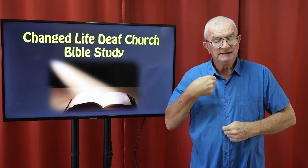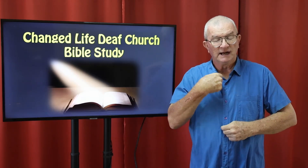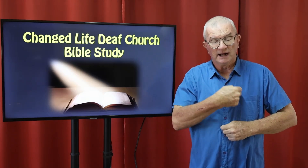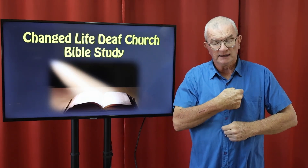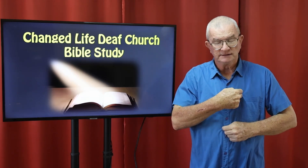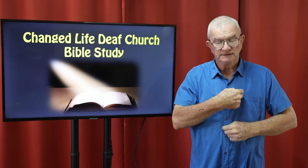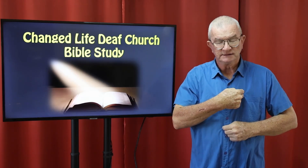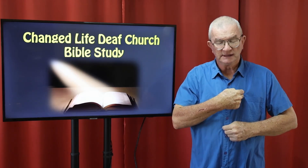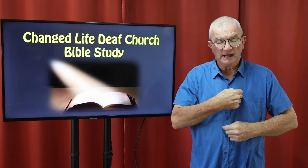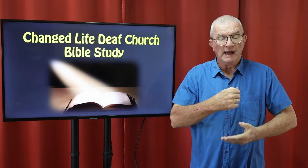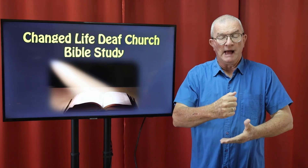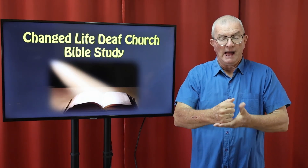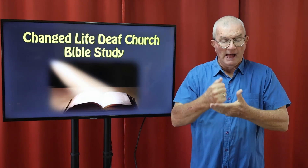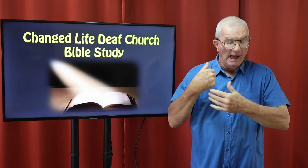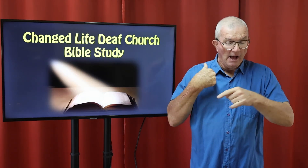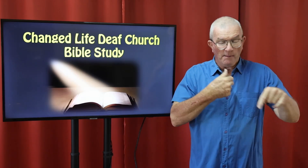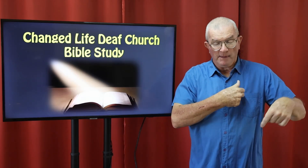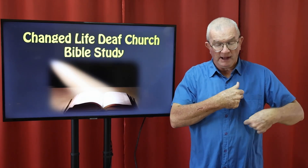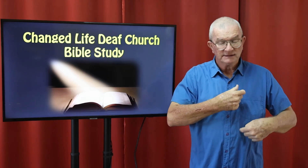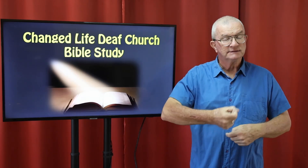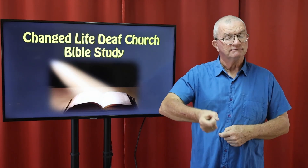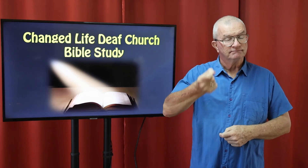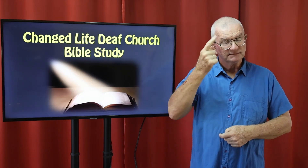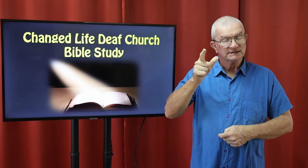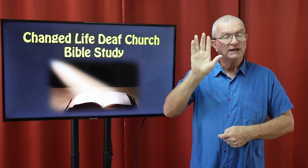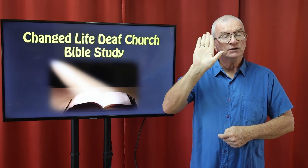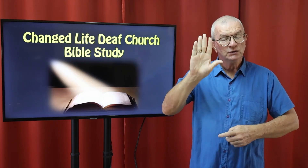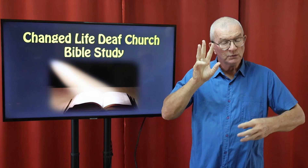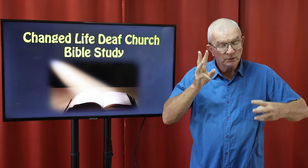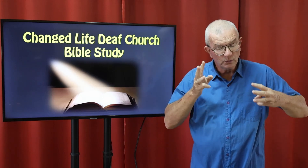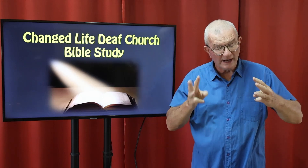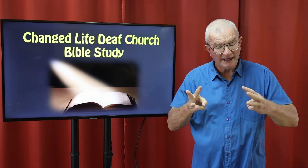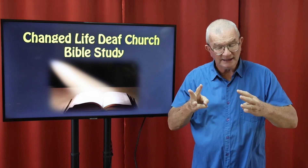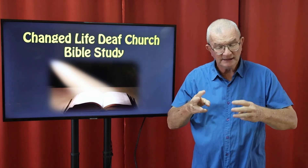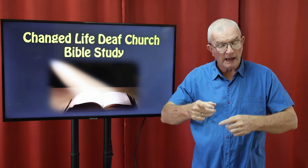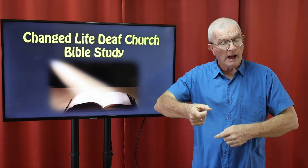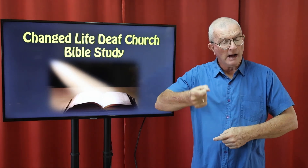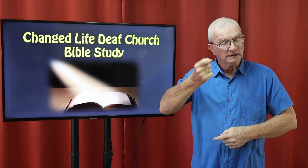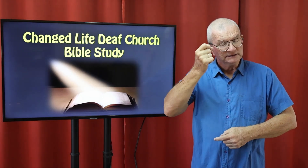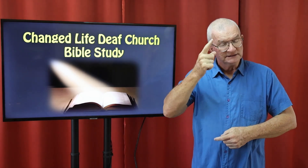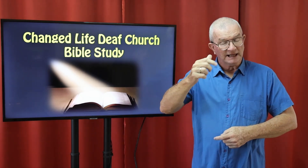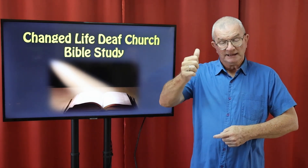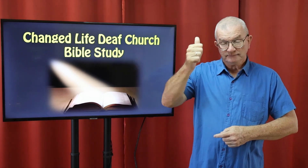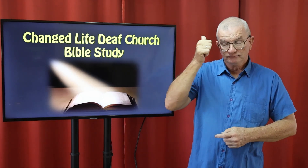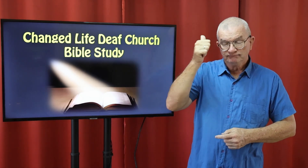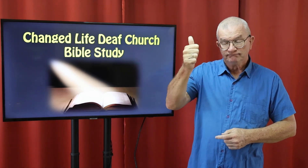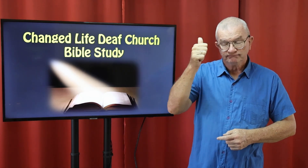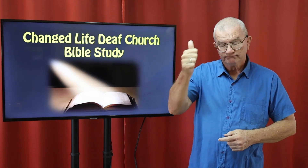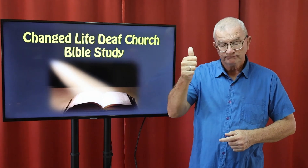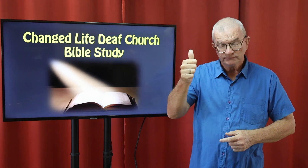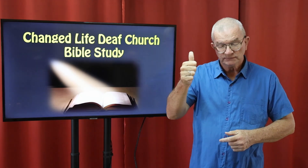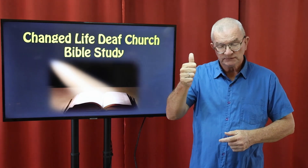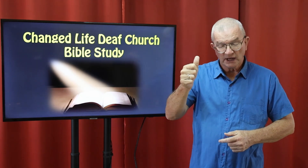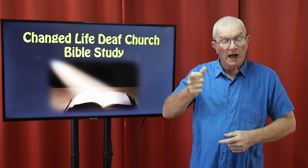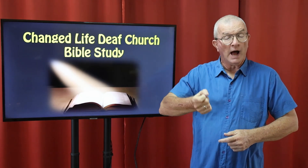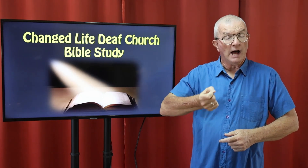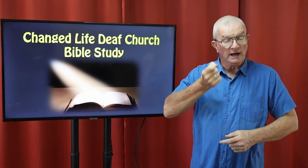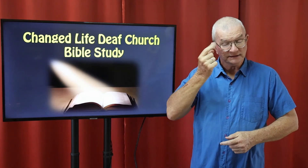would change us, help us to understand your ways, and understand